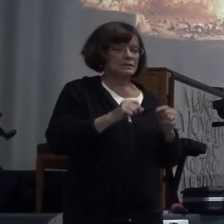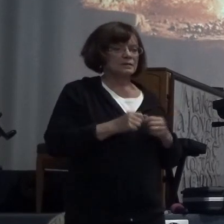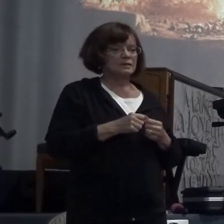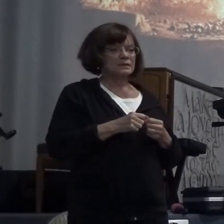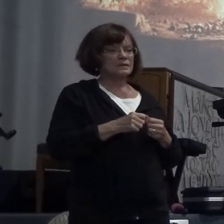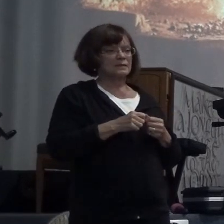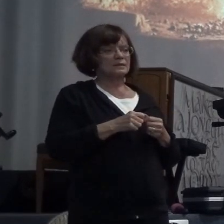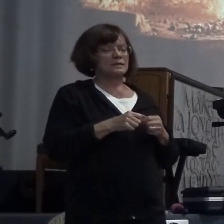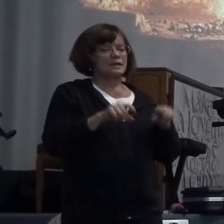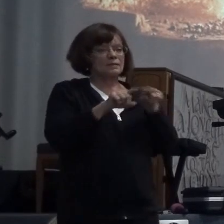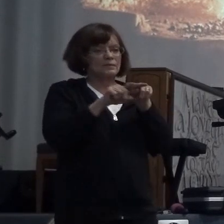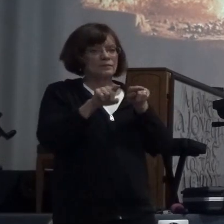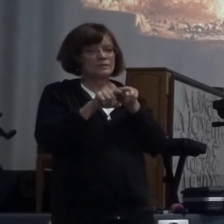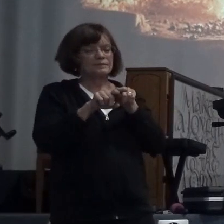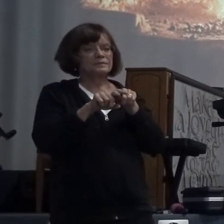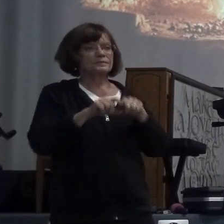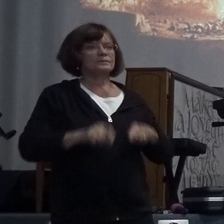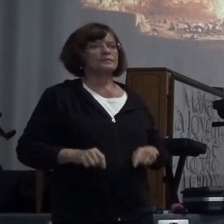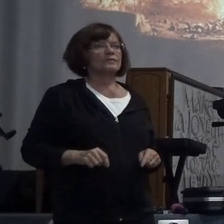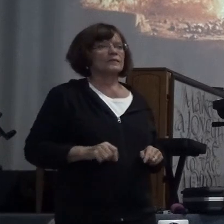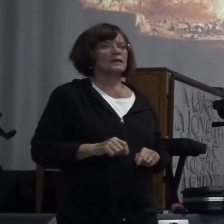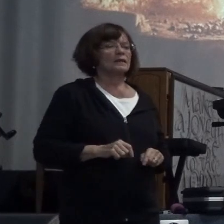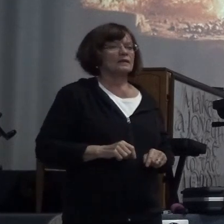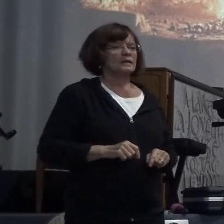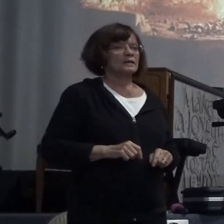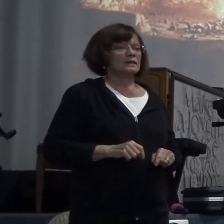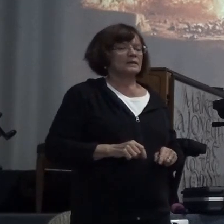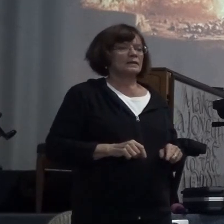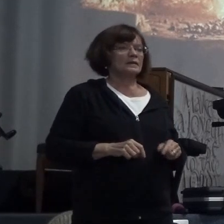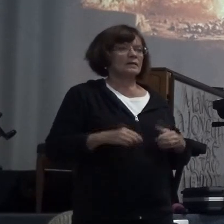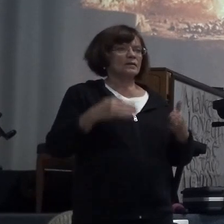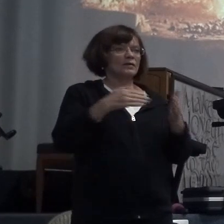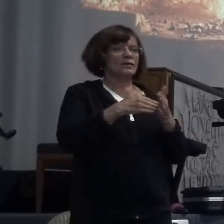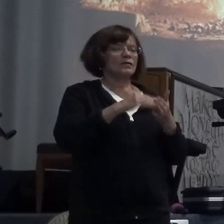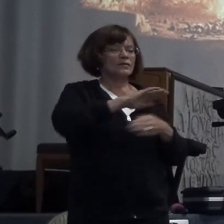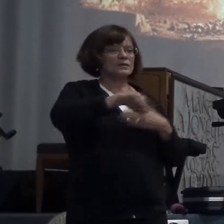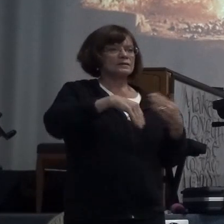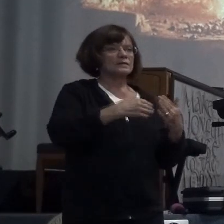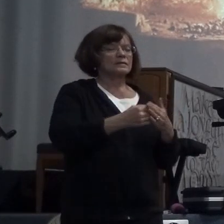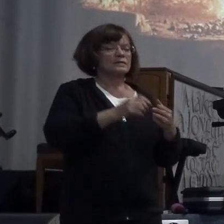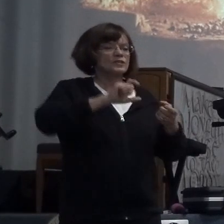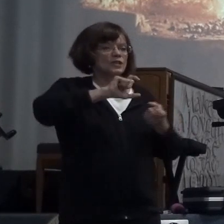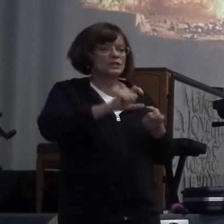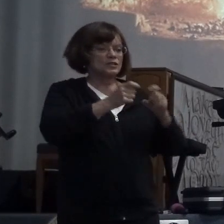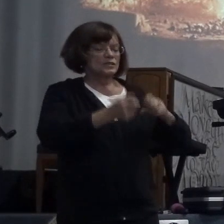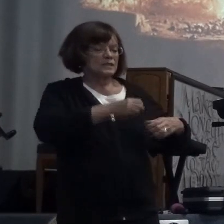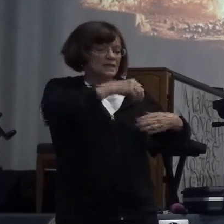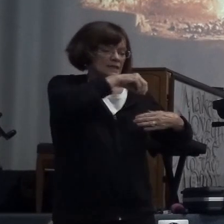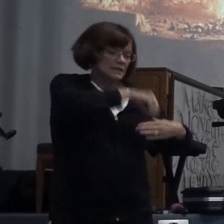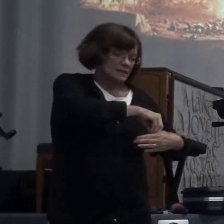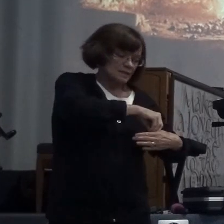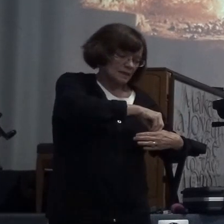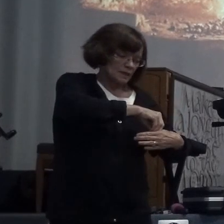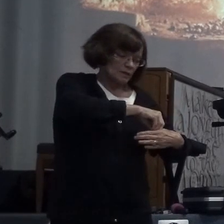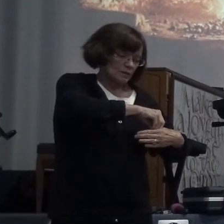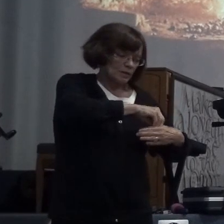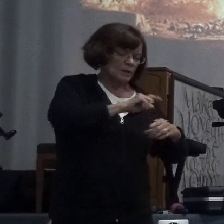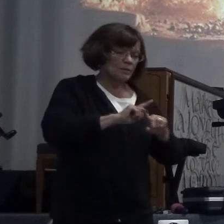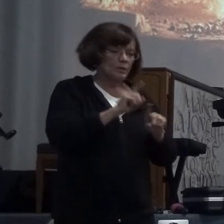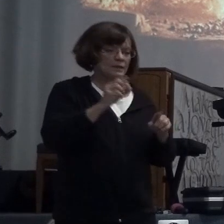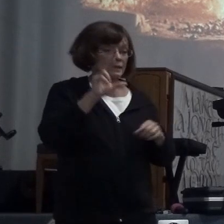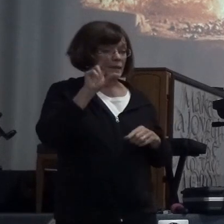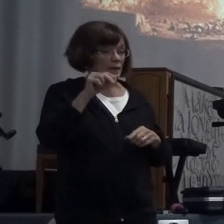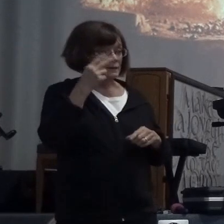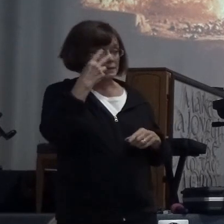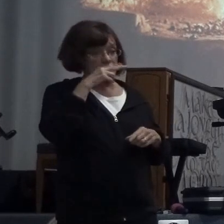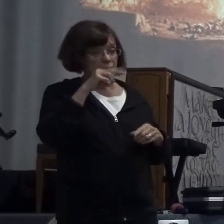pressure. Things in our life that these trials cause, but it changes us on the inside. You may not see it on the outside. Many of you